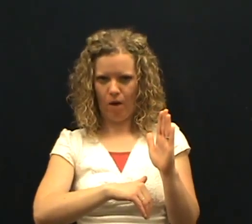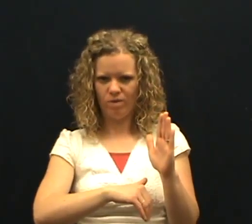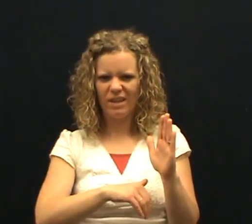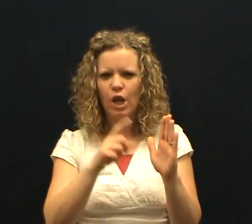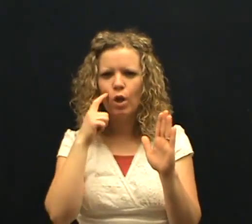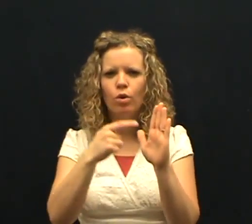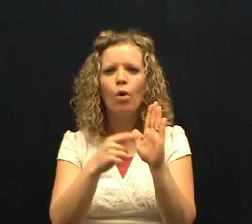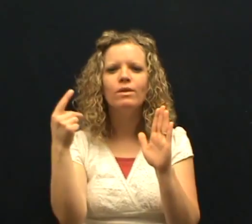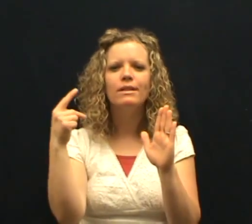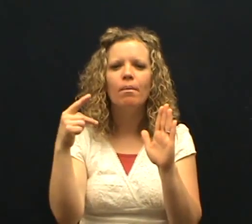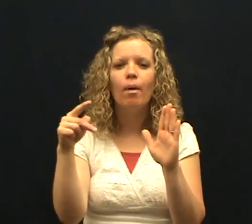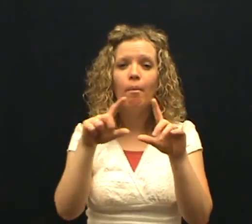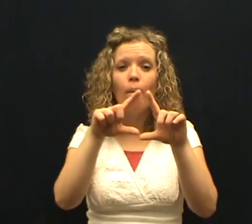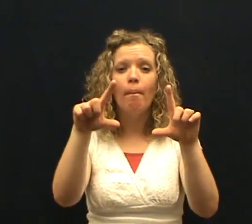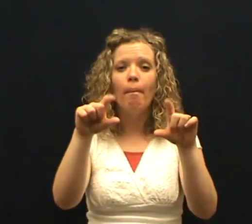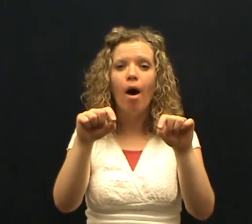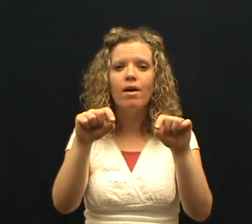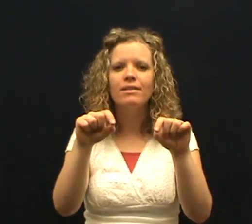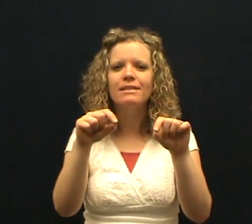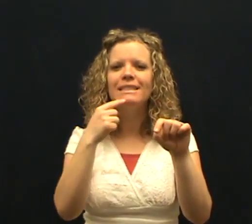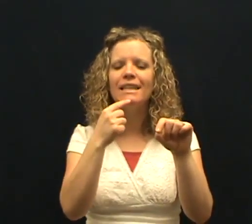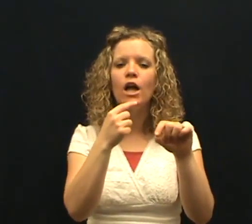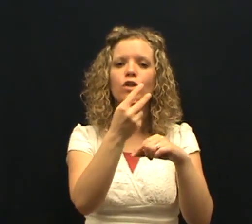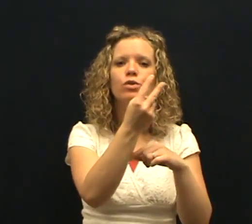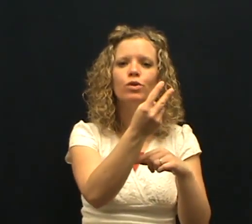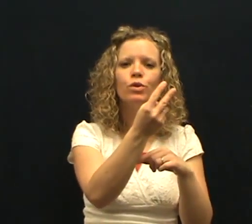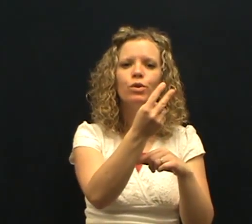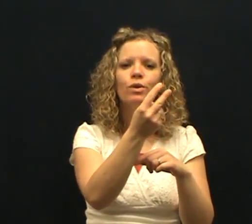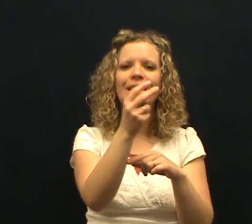says 210 net 30. That means if you pay us